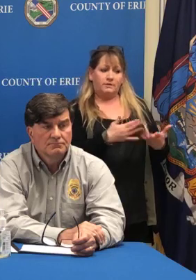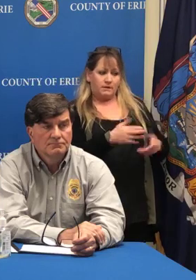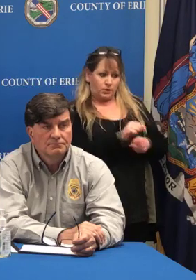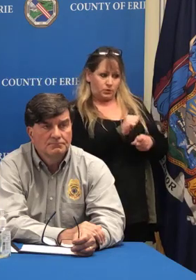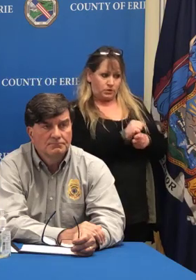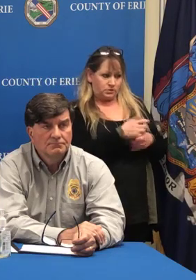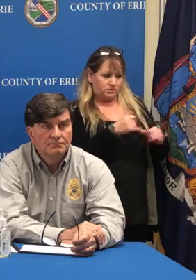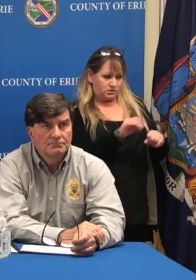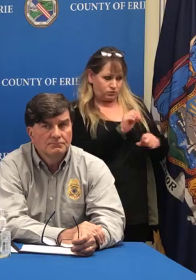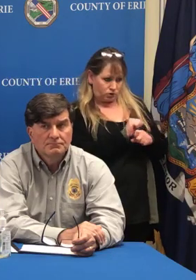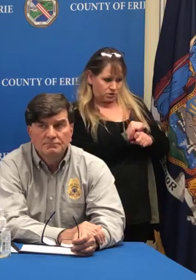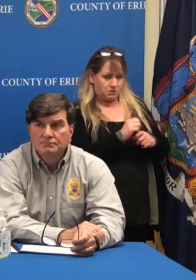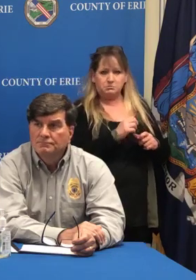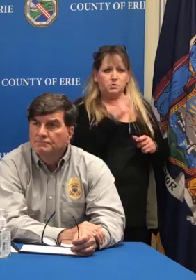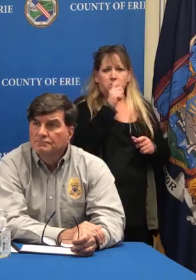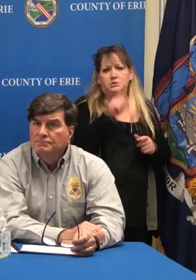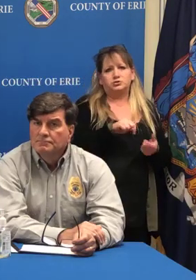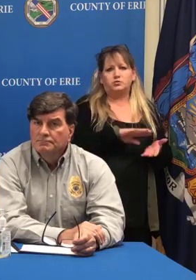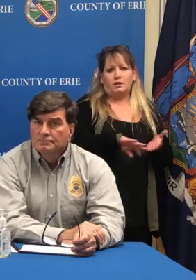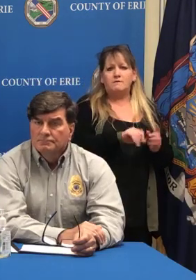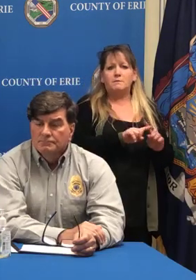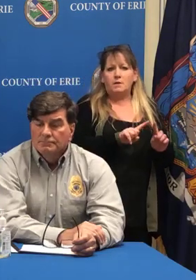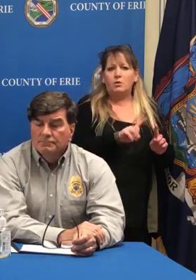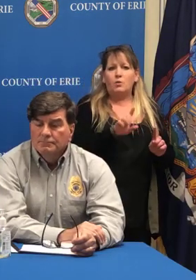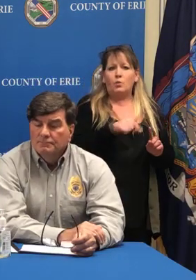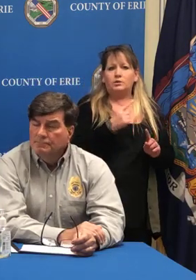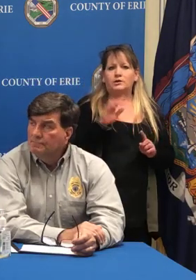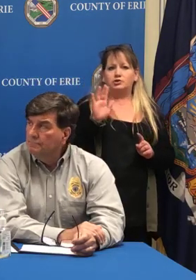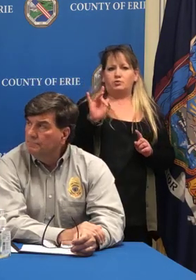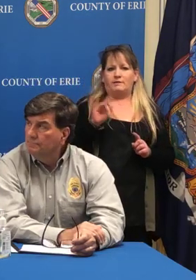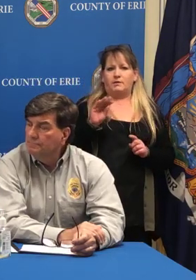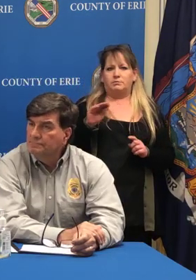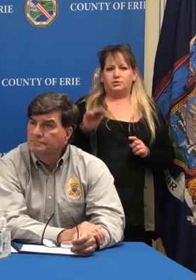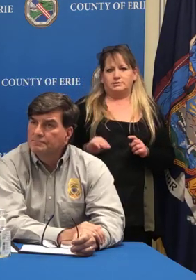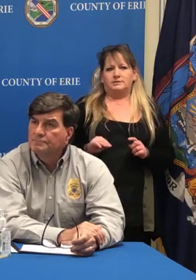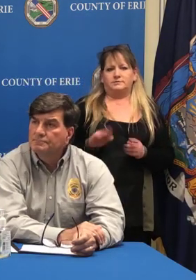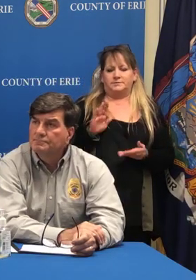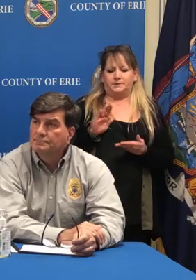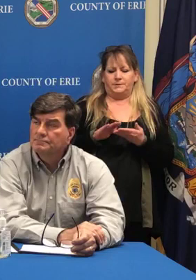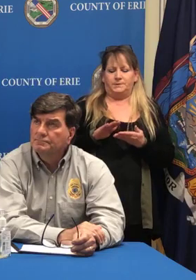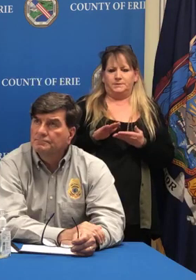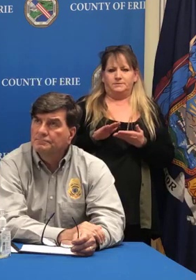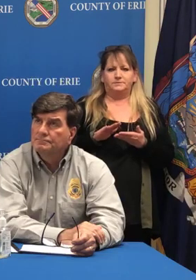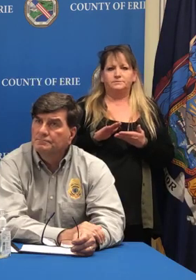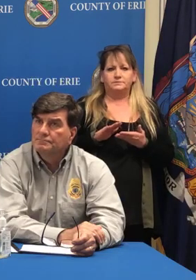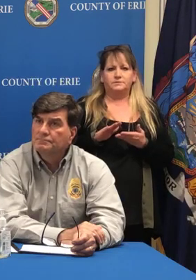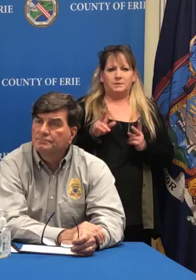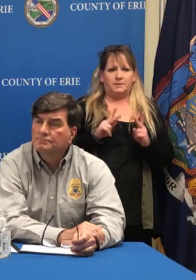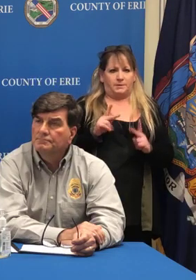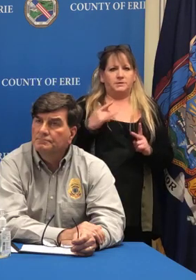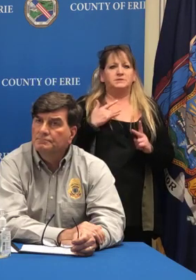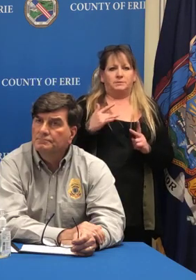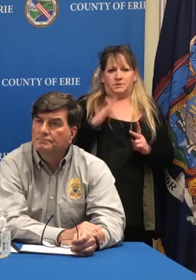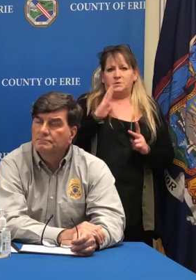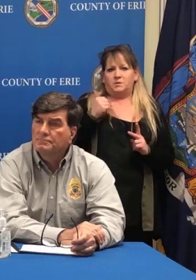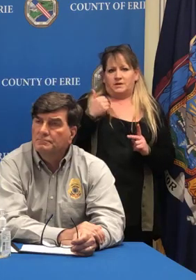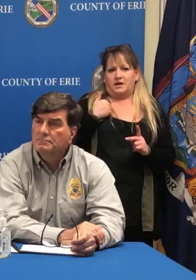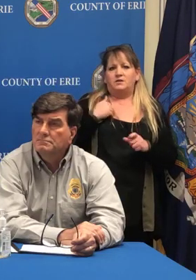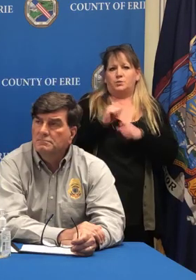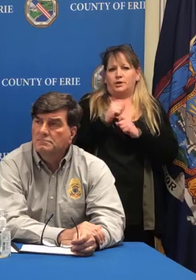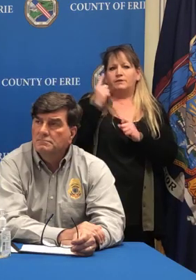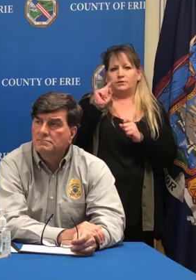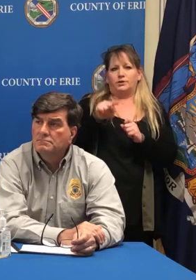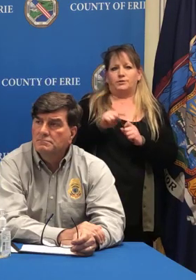and they're still working for you. You don't have to lay them off, but you can only have 25% of the individuals you normally would have had on the